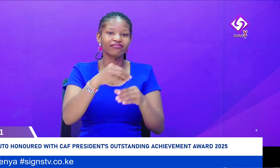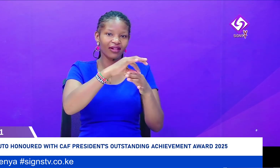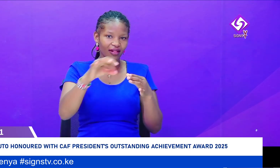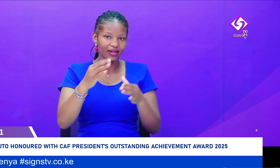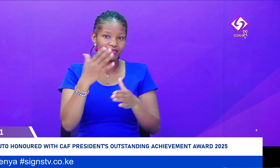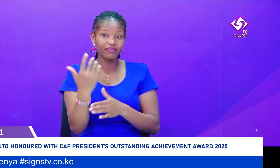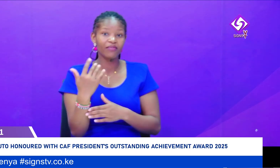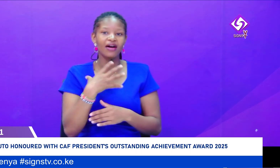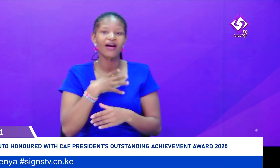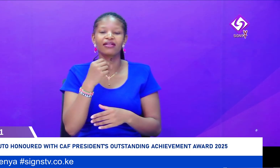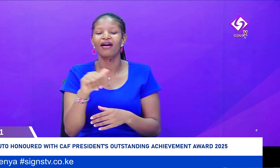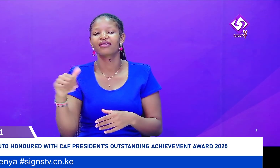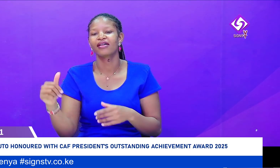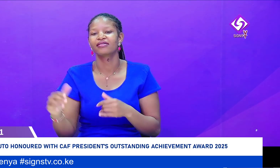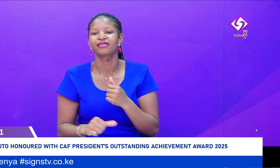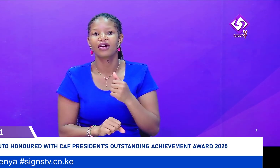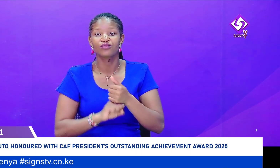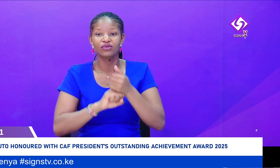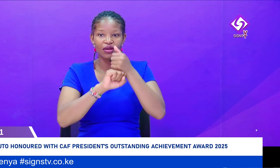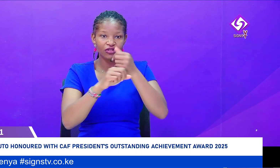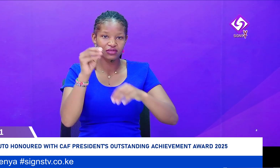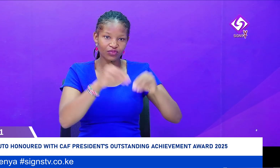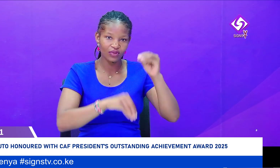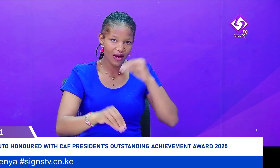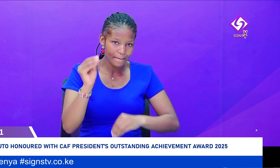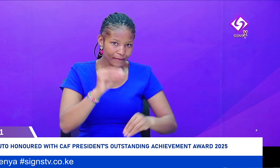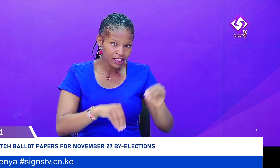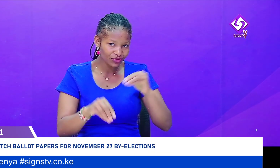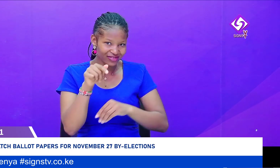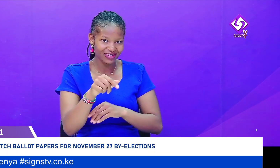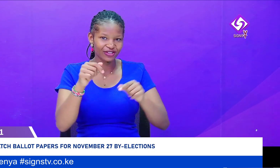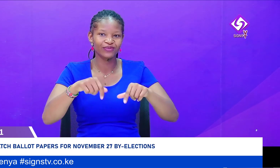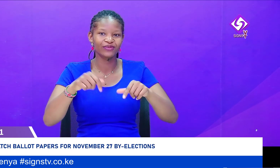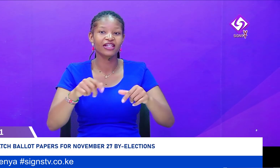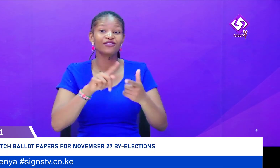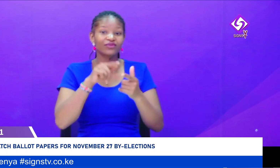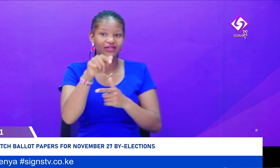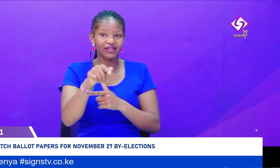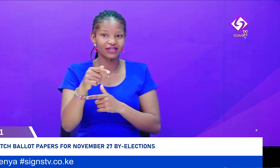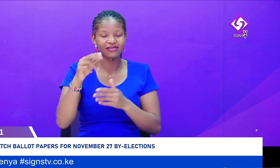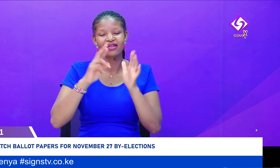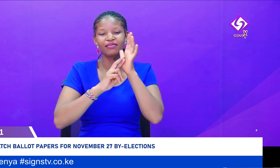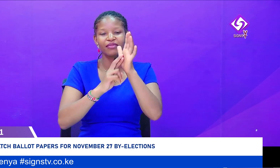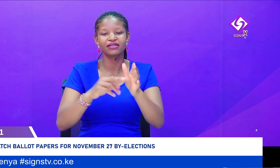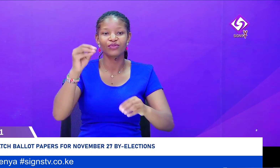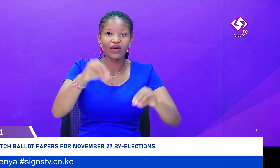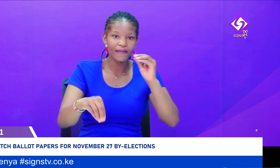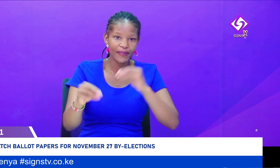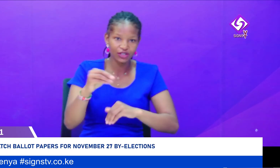Boundary Commission is scheduled to dispatch all ballot papers and other essential